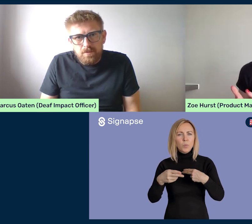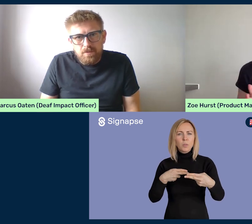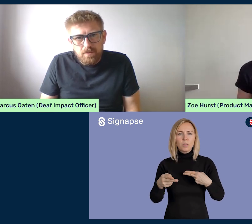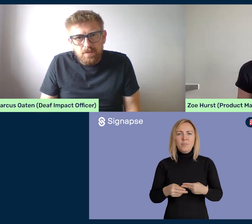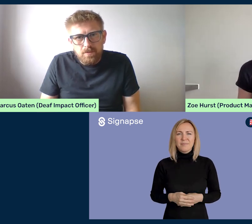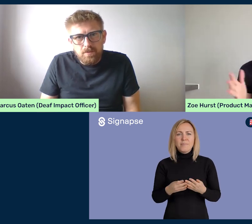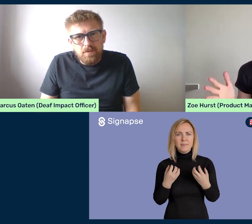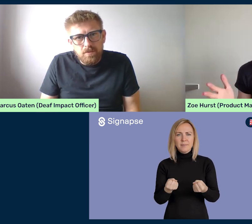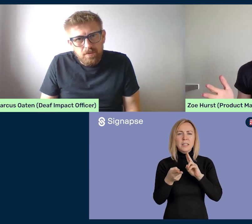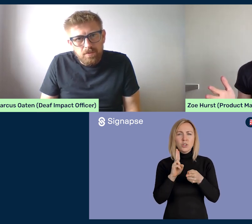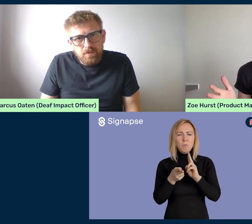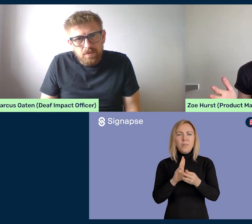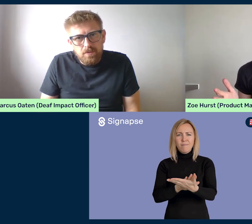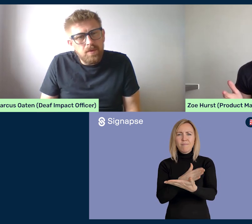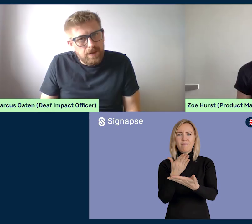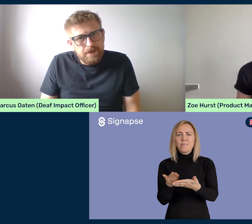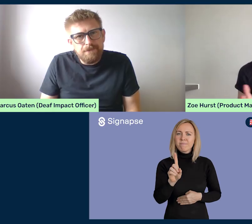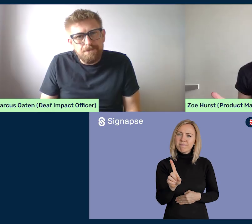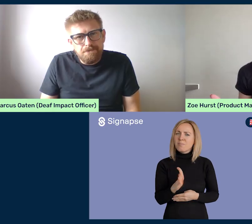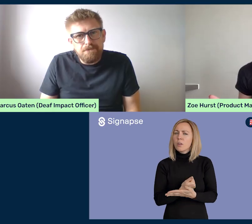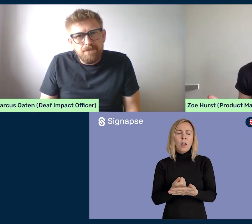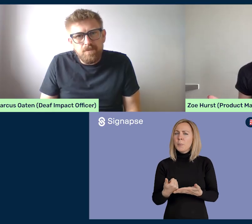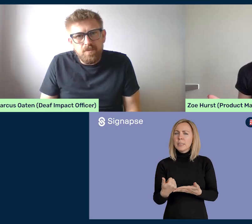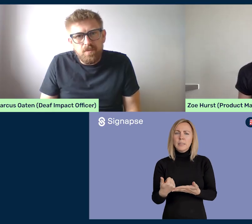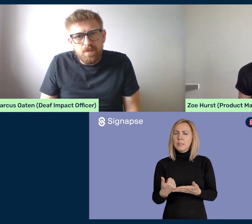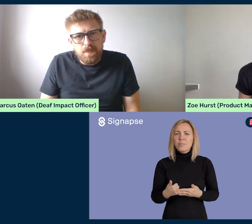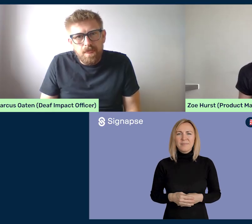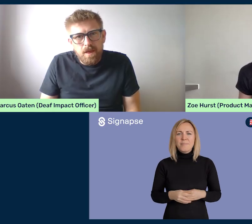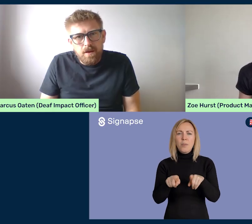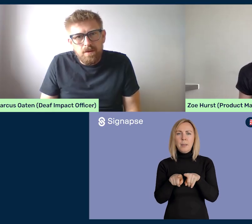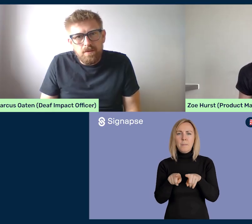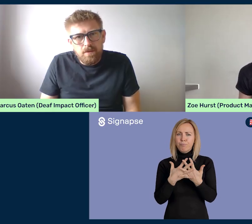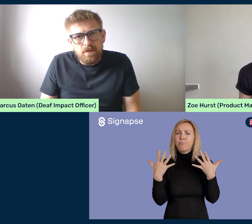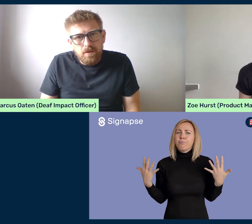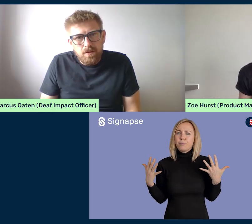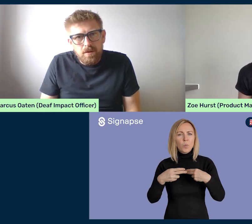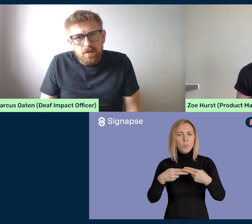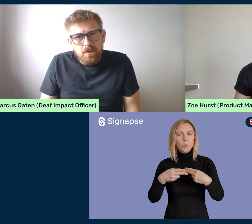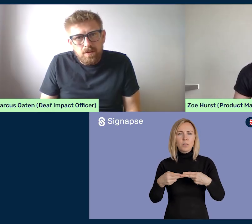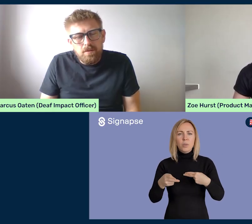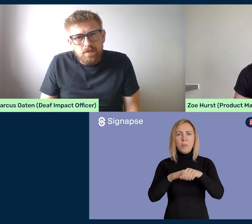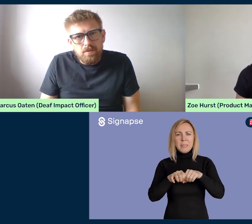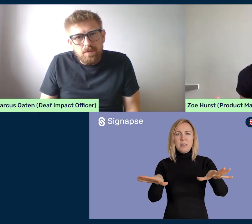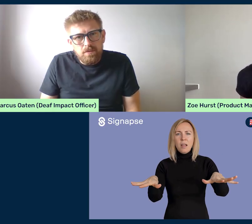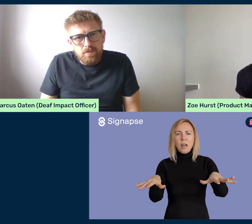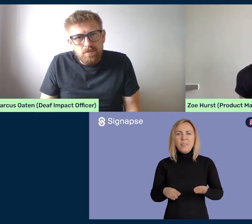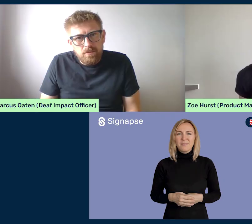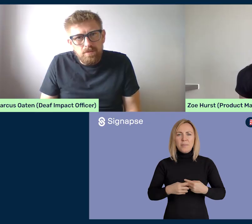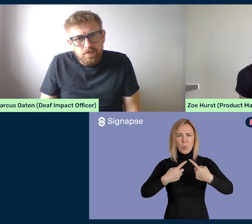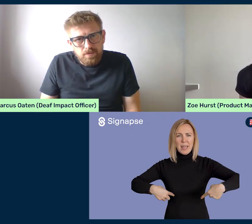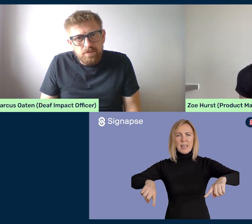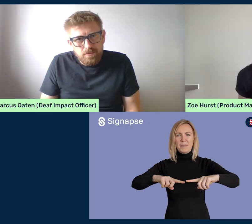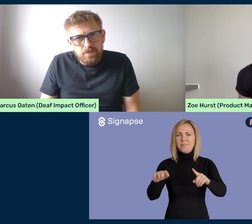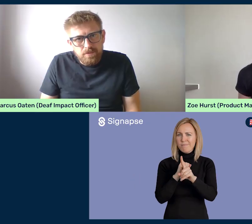day. And there's plenty of other times where there's no translation into BSL. And that's the same for a lot of